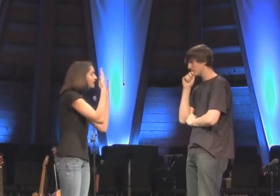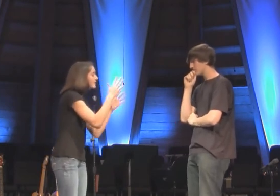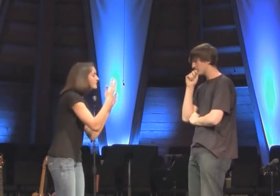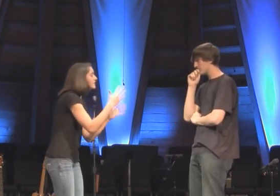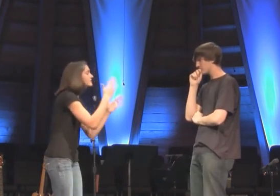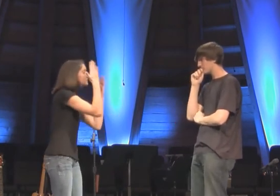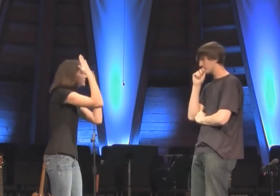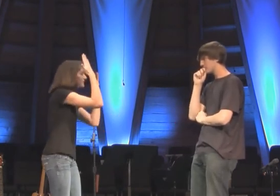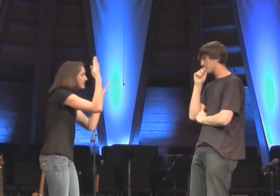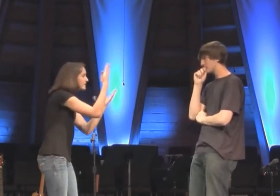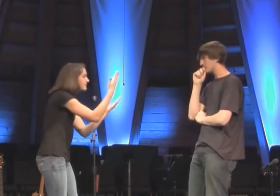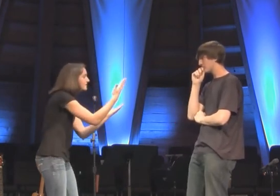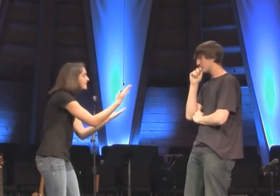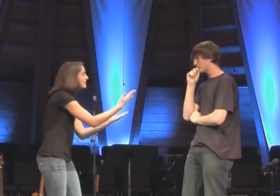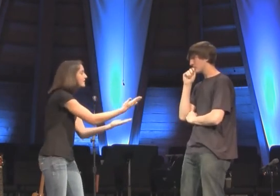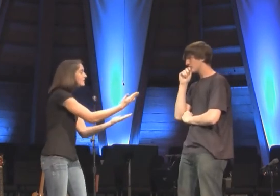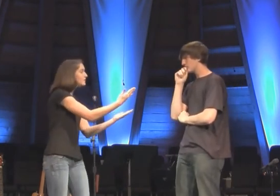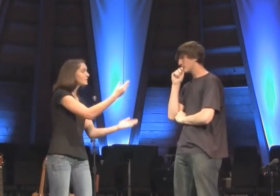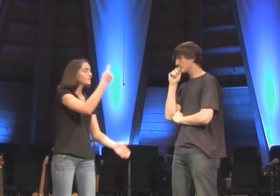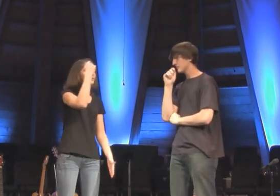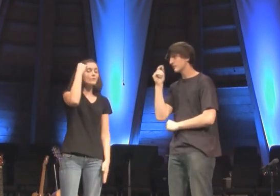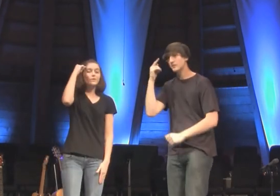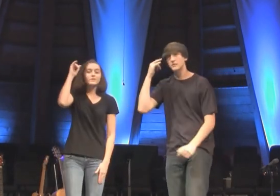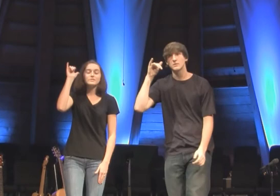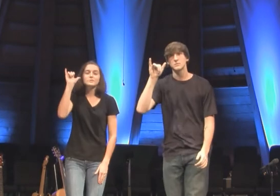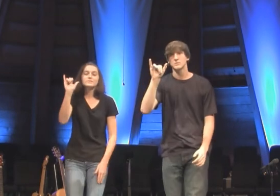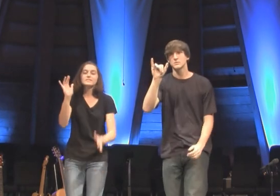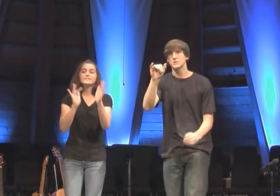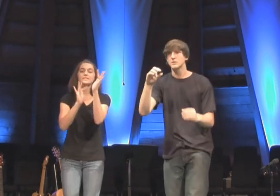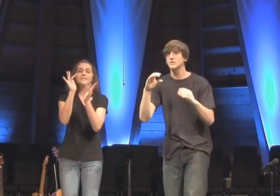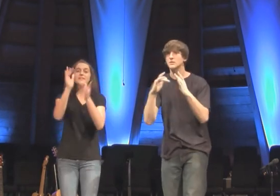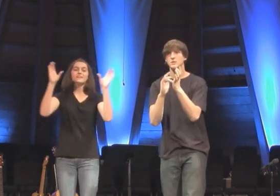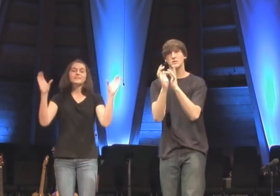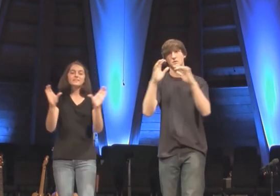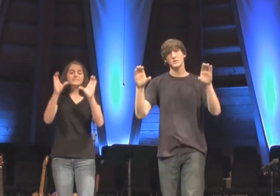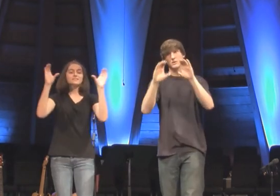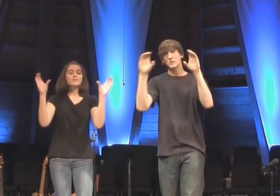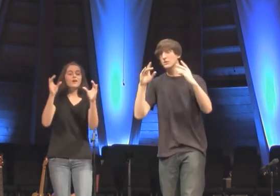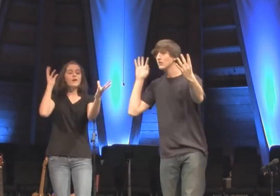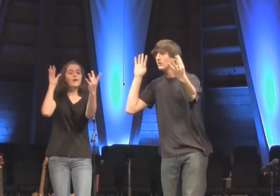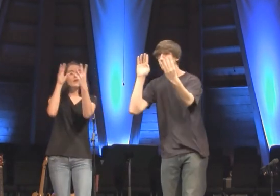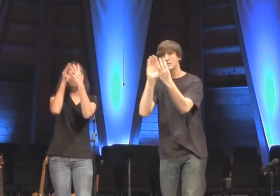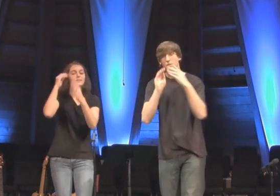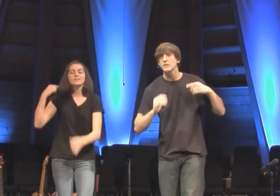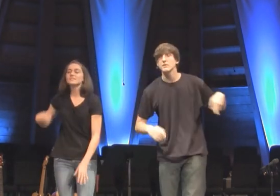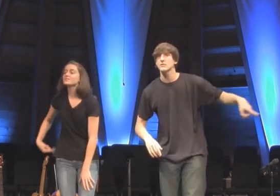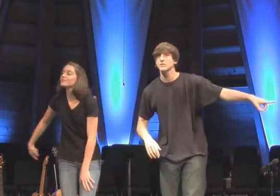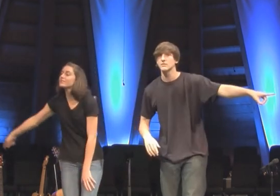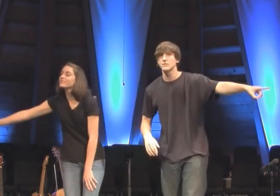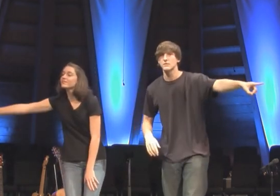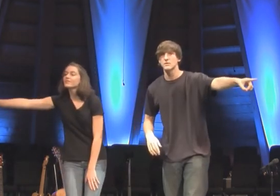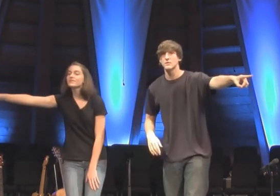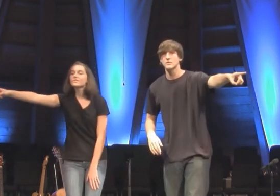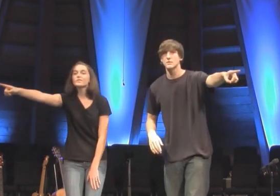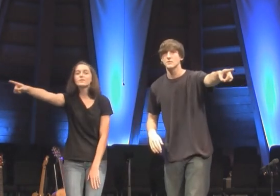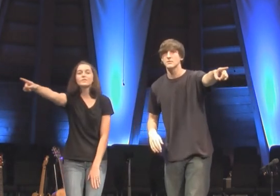life That's completed in you Don't you see, he did all this for you